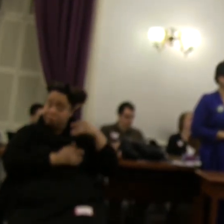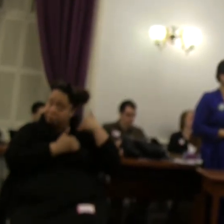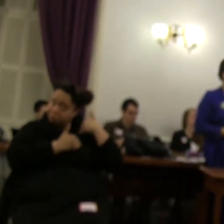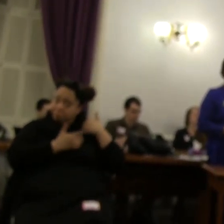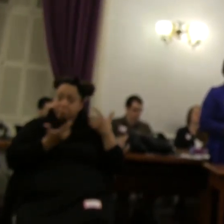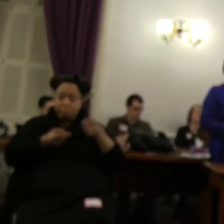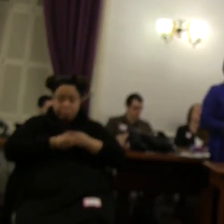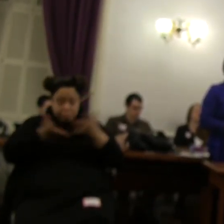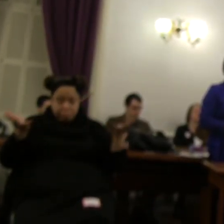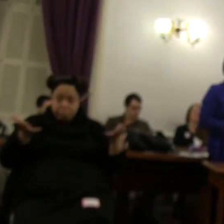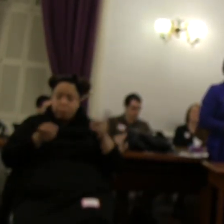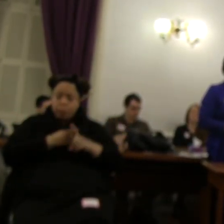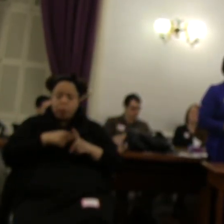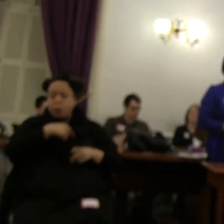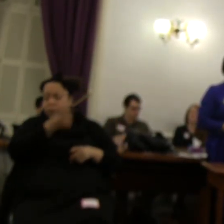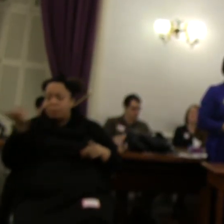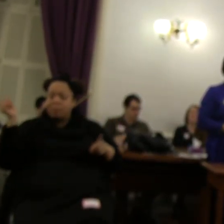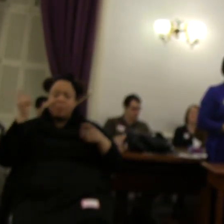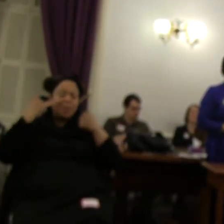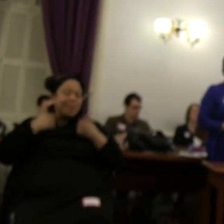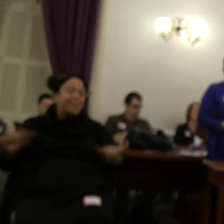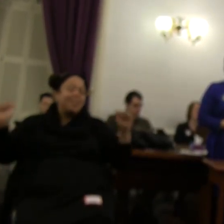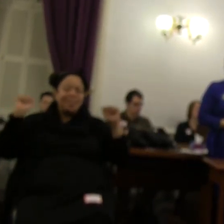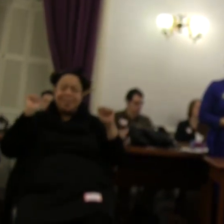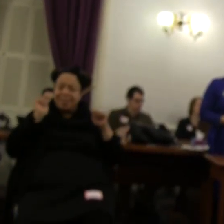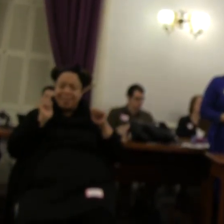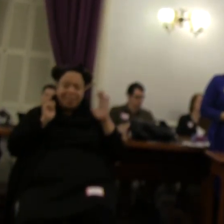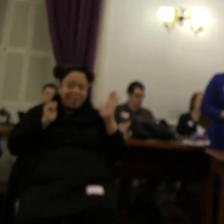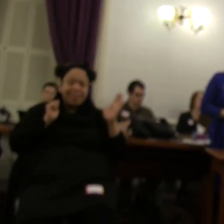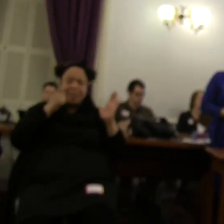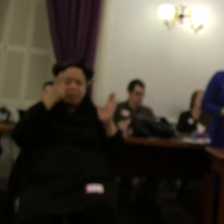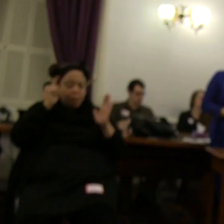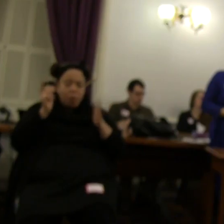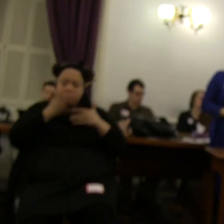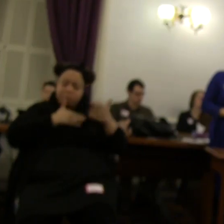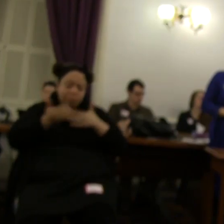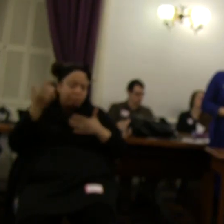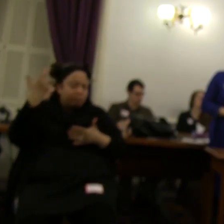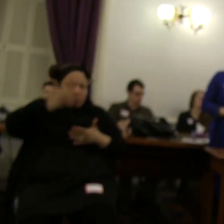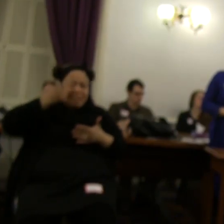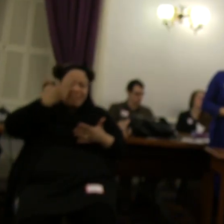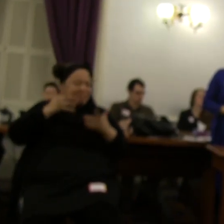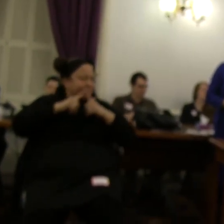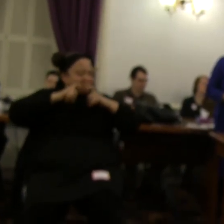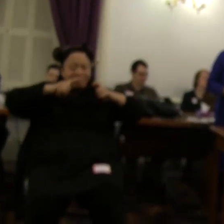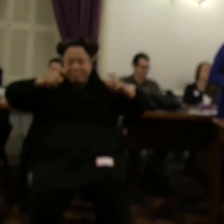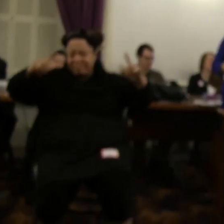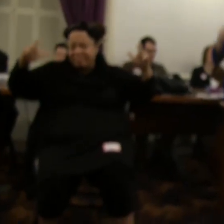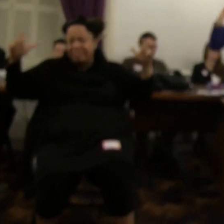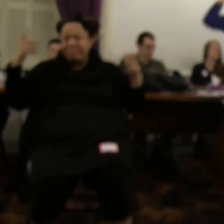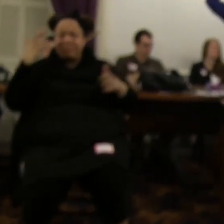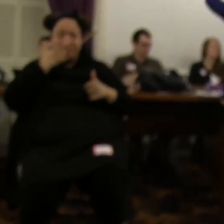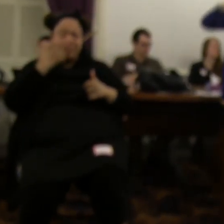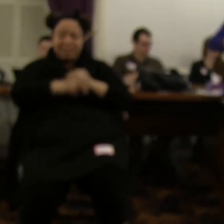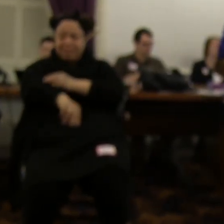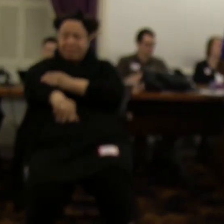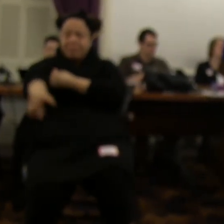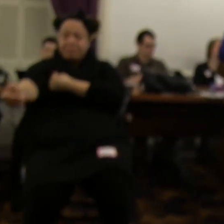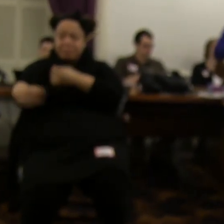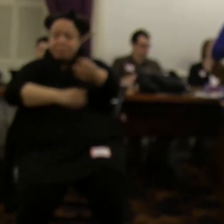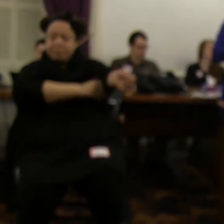money, to provide services on behalf of the state, they receive money from the state, to provide